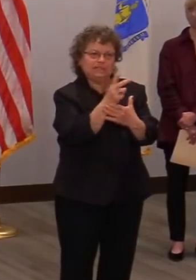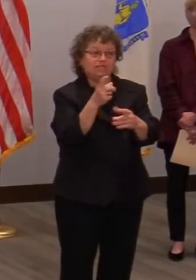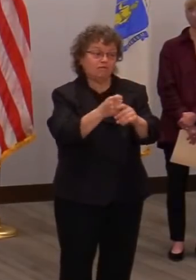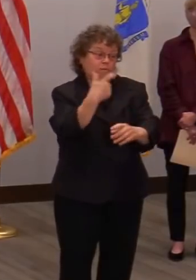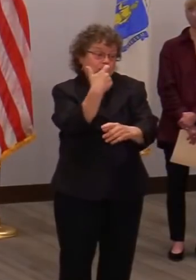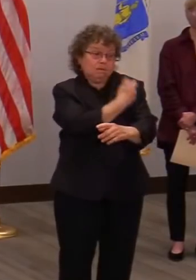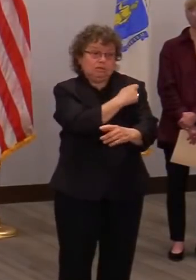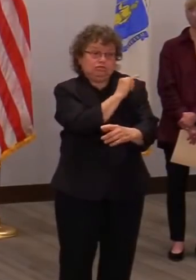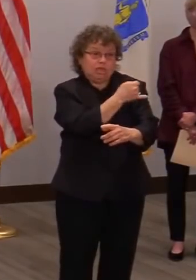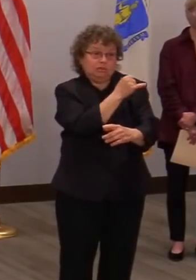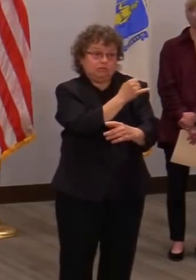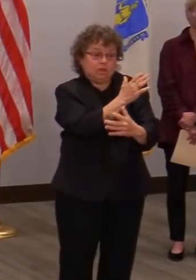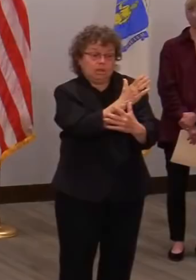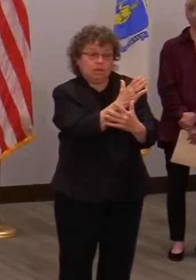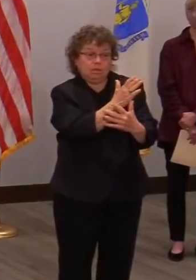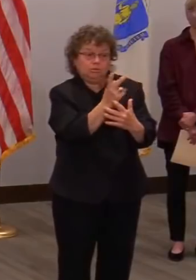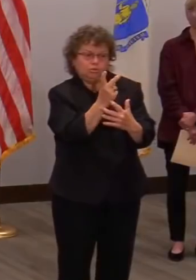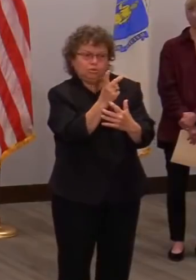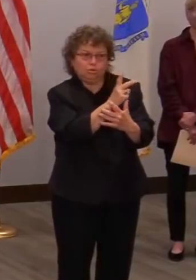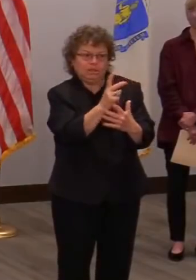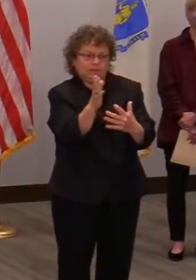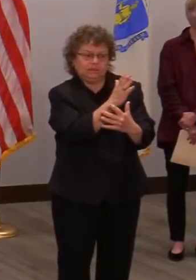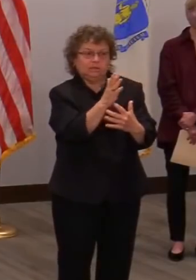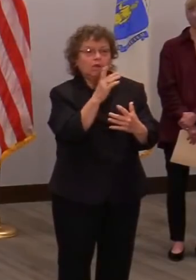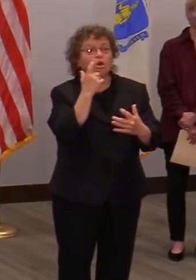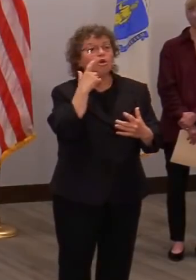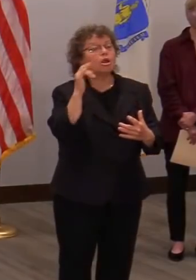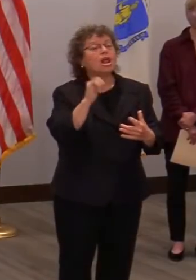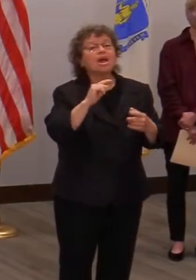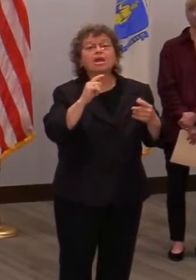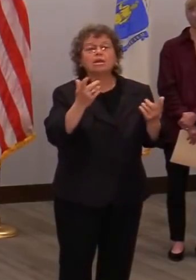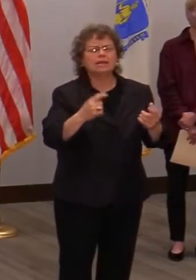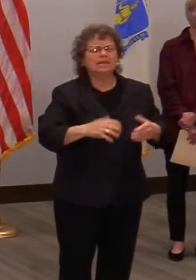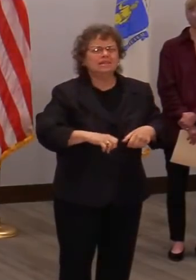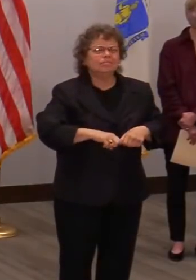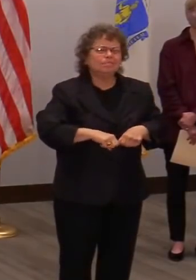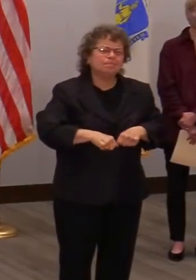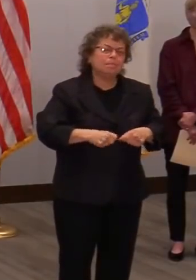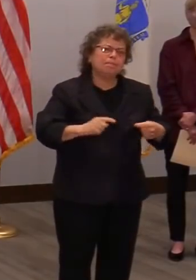and they involve things like severe abdominal pain. If you've